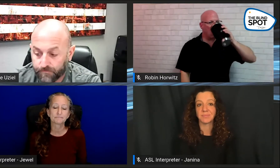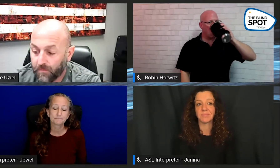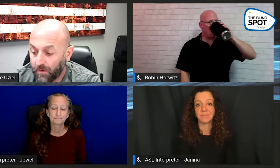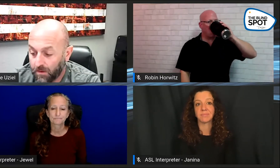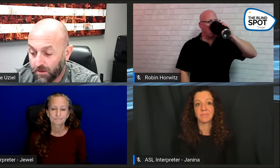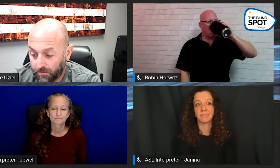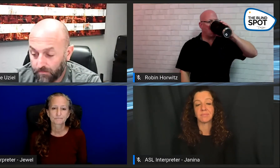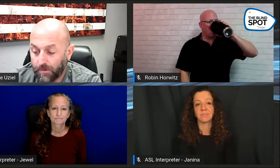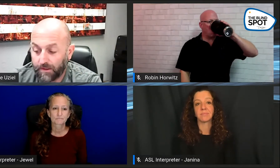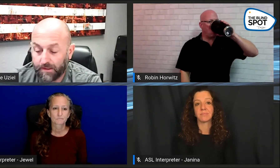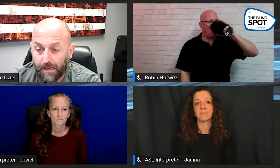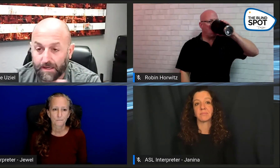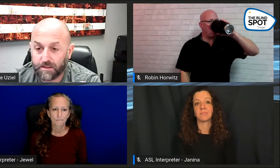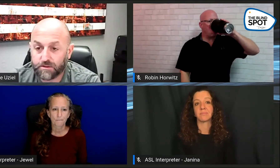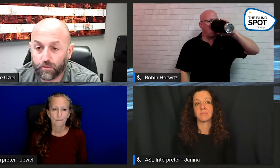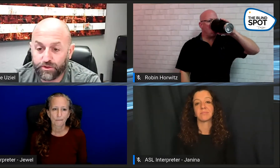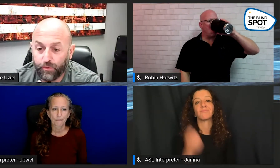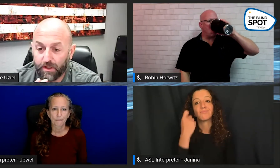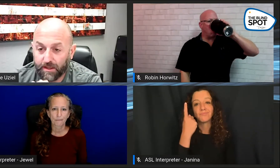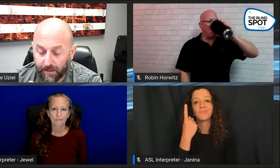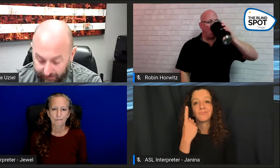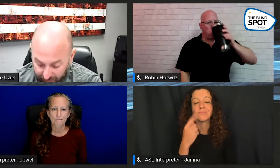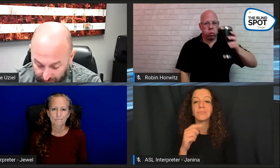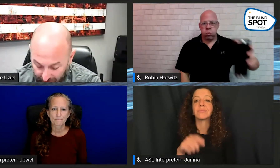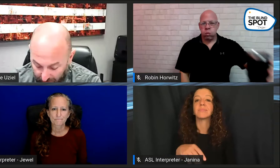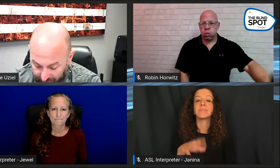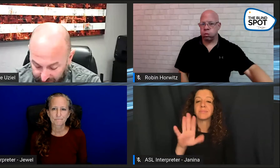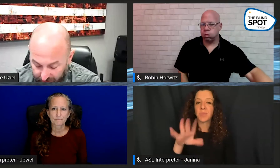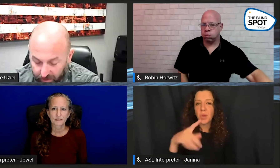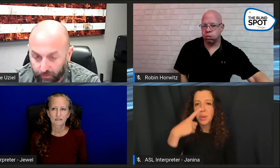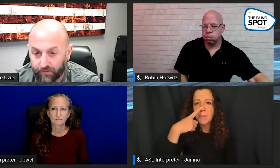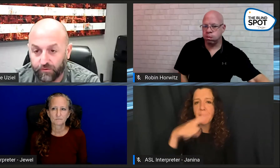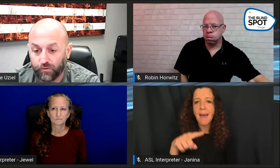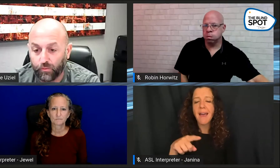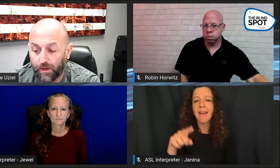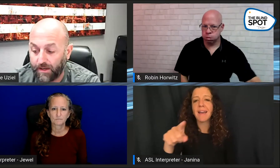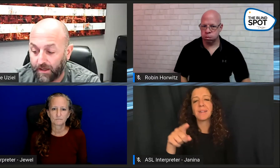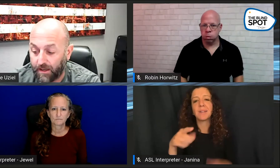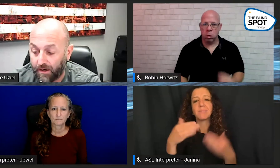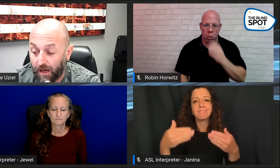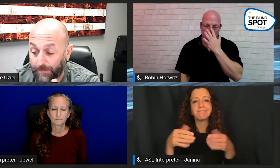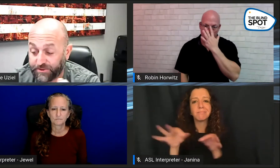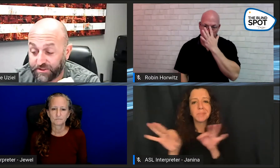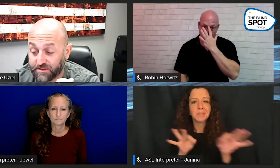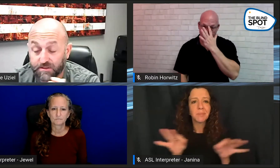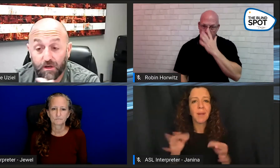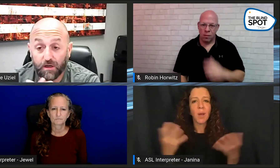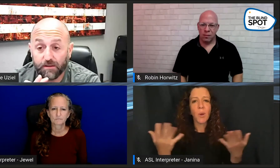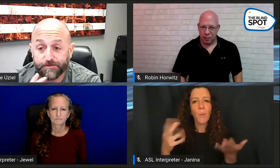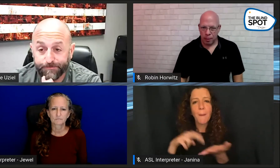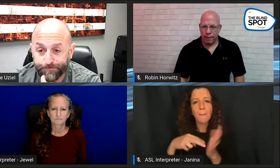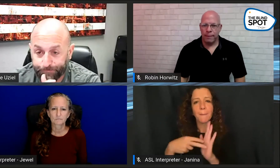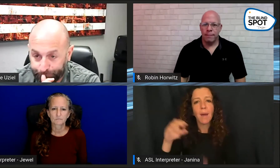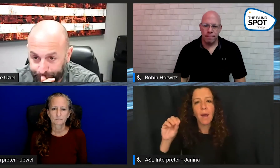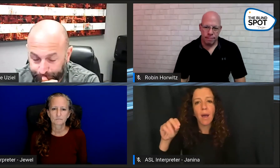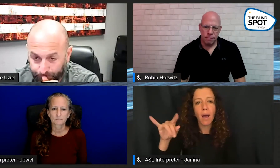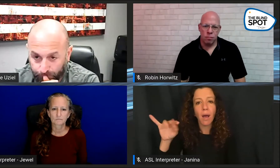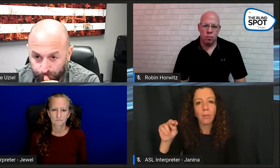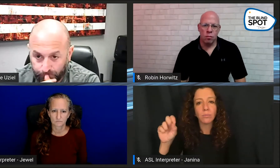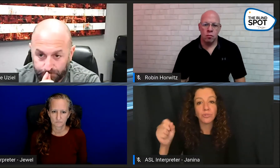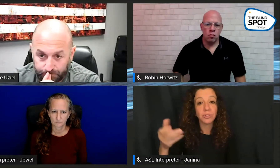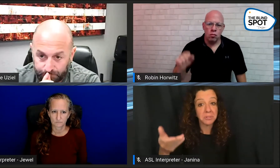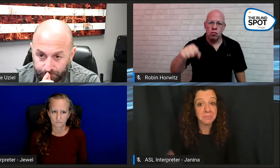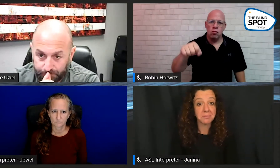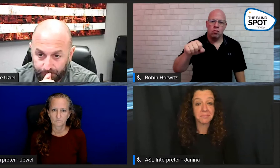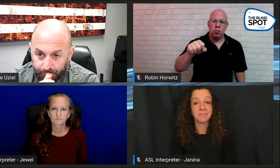3. Got it. So do you want to, if you don't mind, Robin, can you go into what options are?